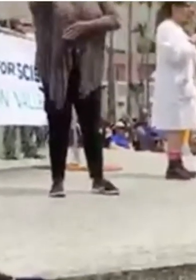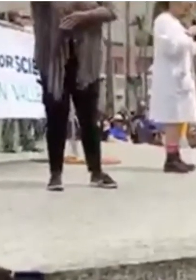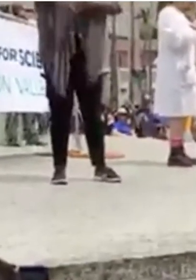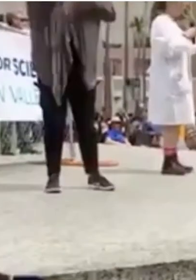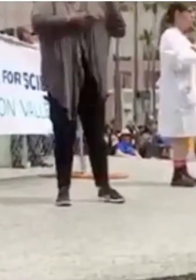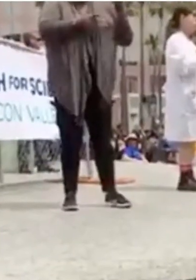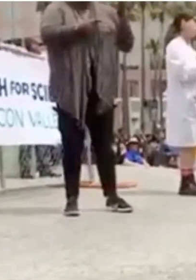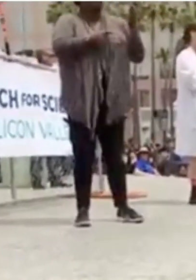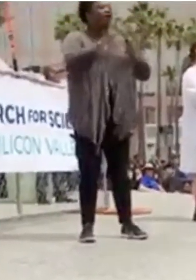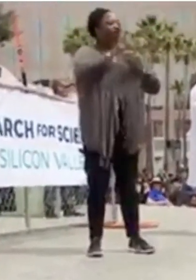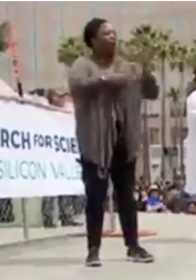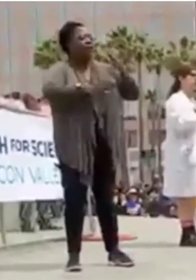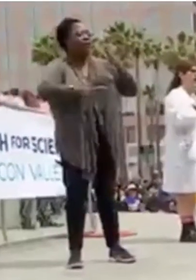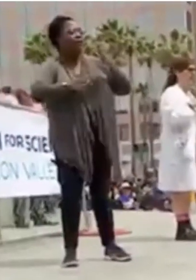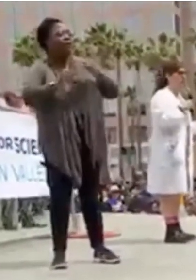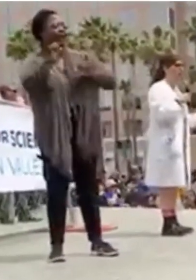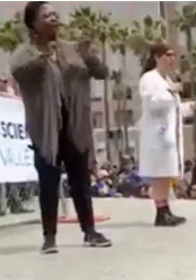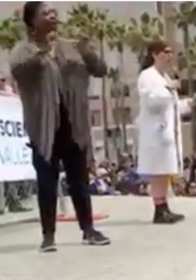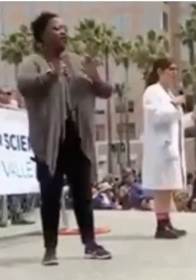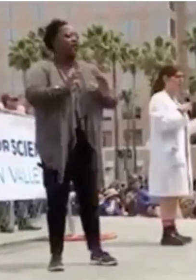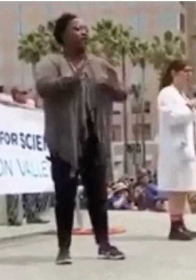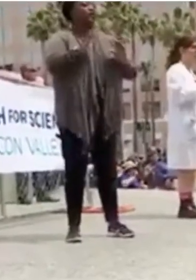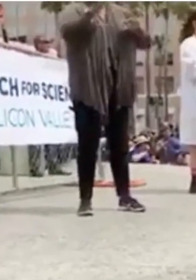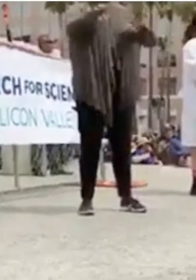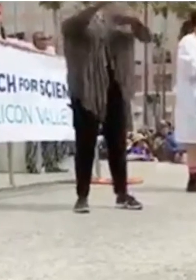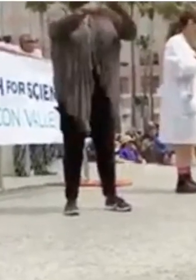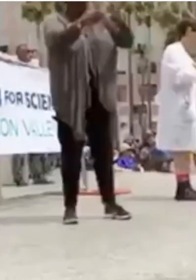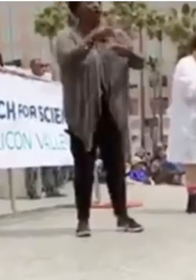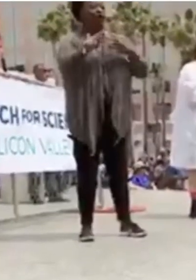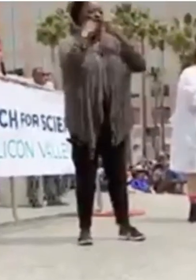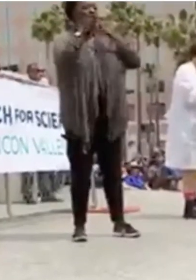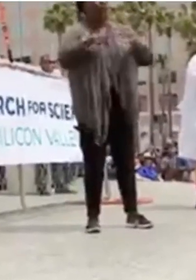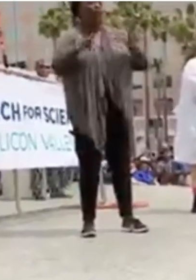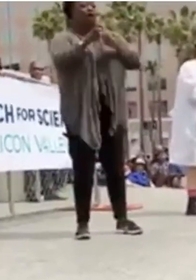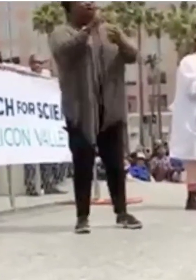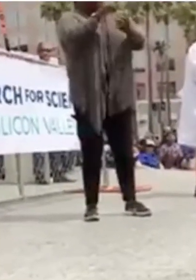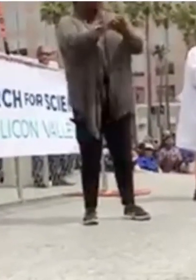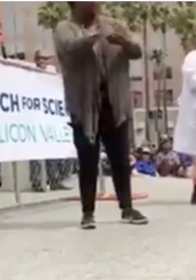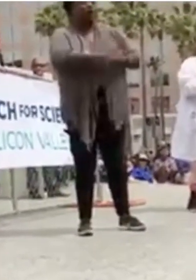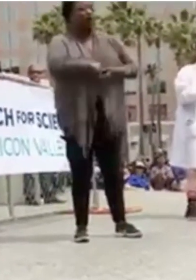understand what the basis of the scientific process is and the value in that.